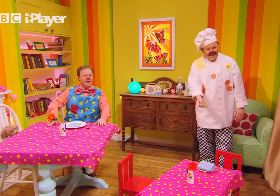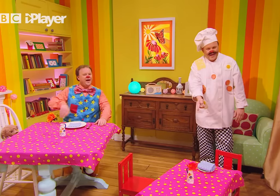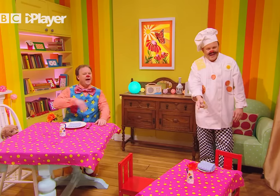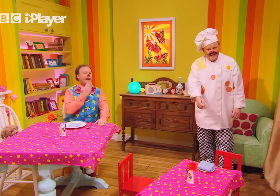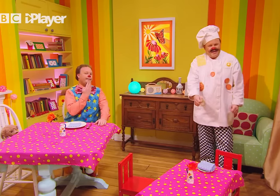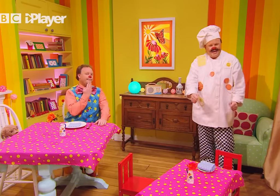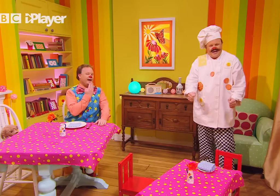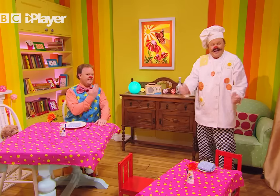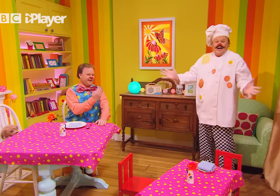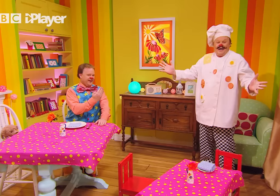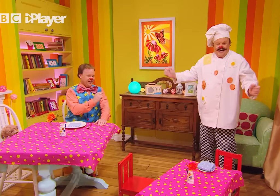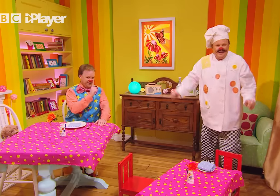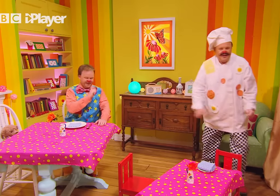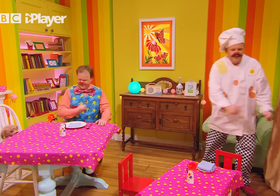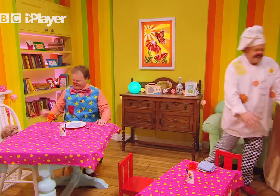here. Merci.